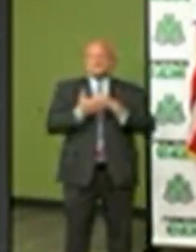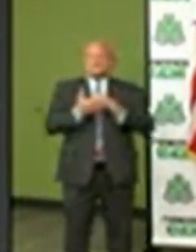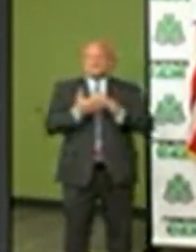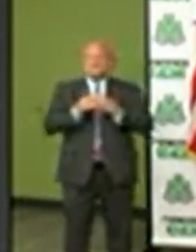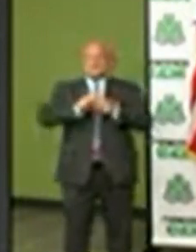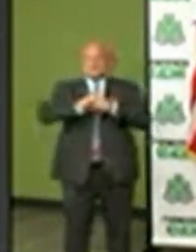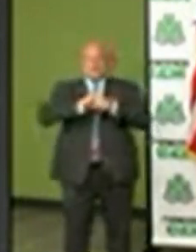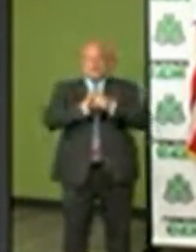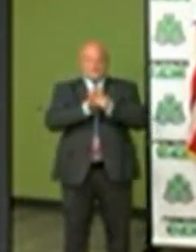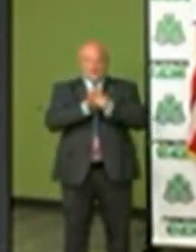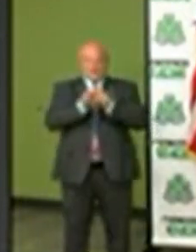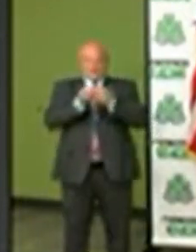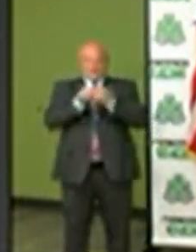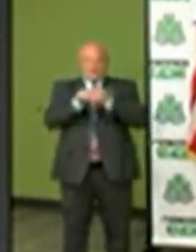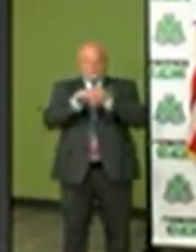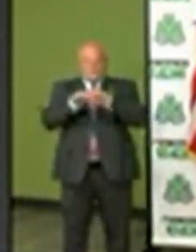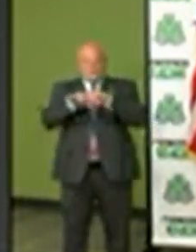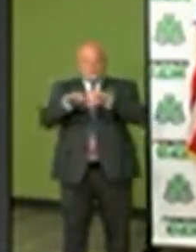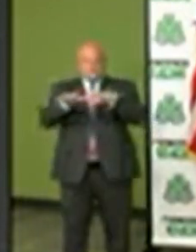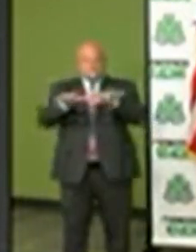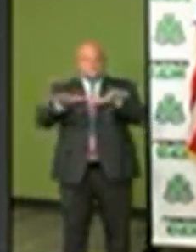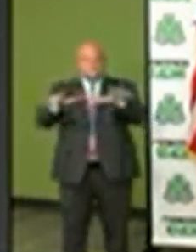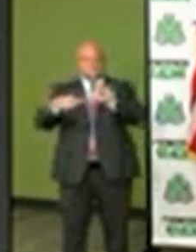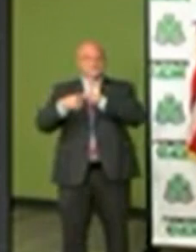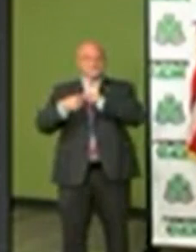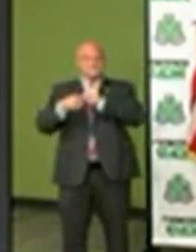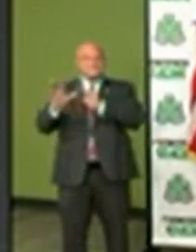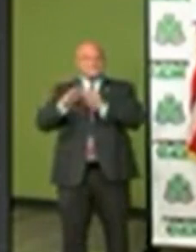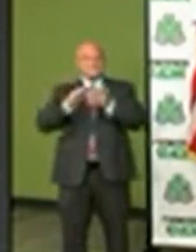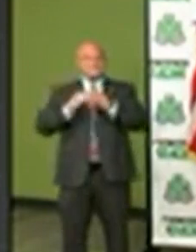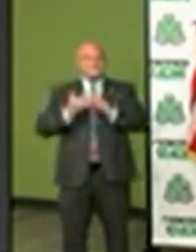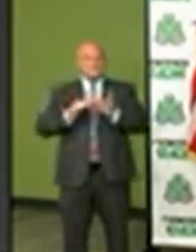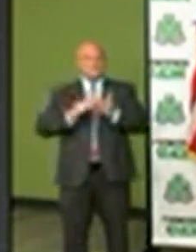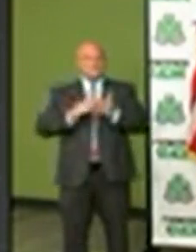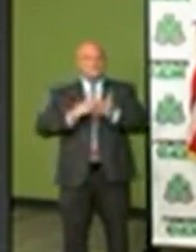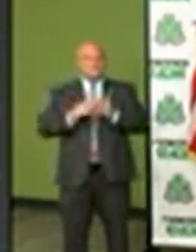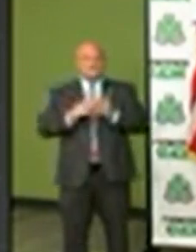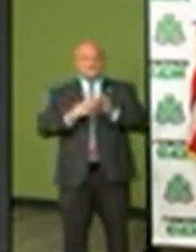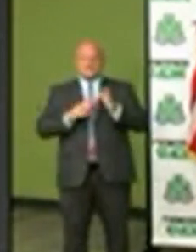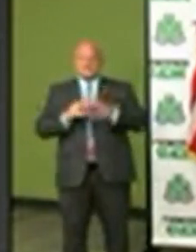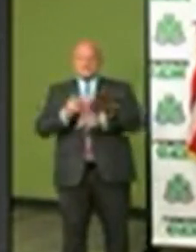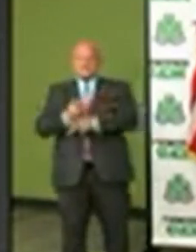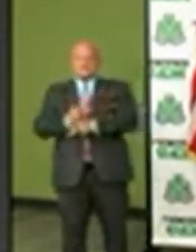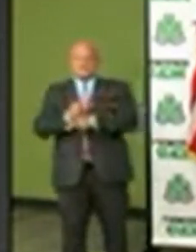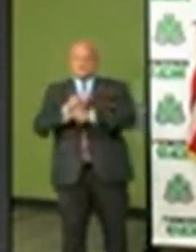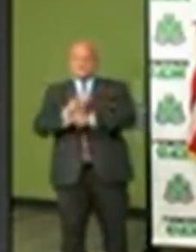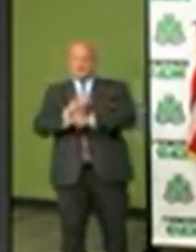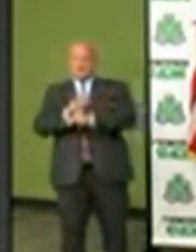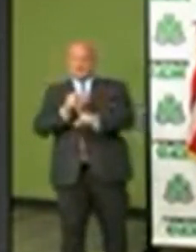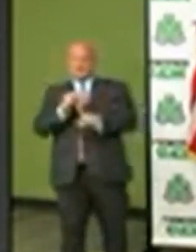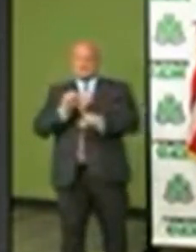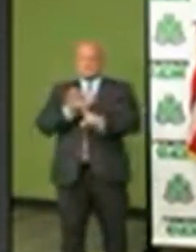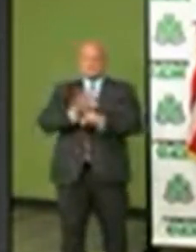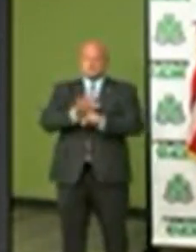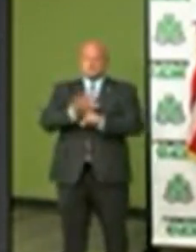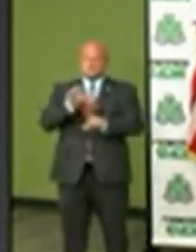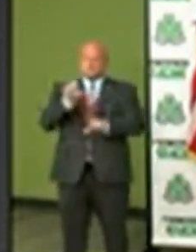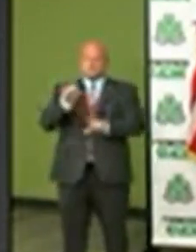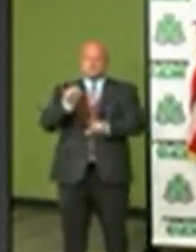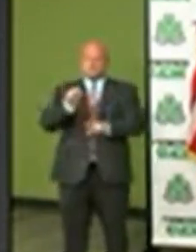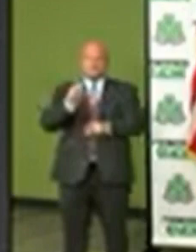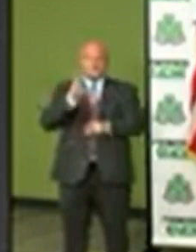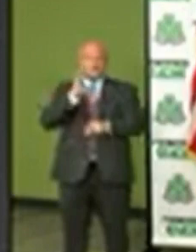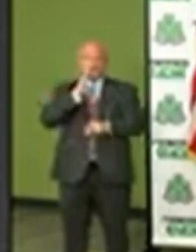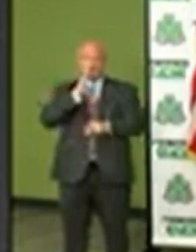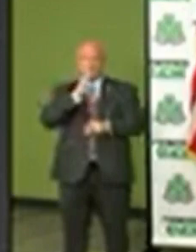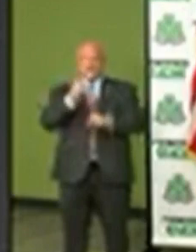the virus that is existing in your community that if you're not careful, you're going to catch it. And you're